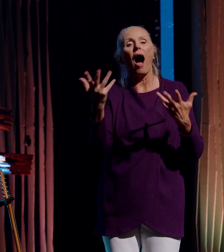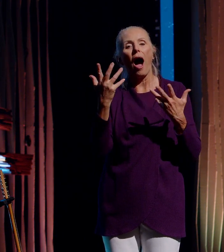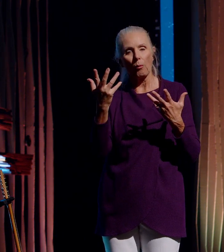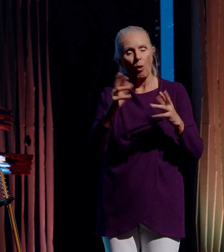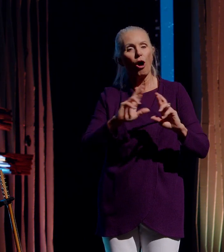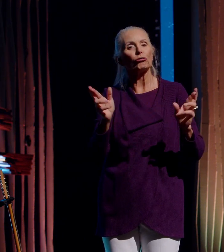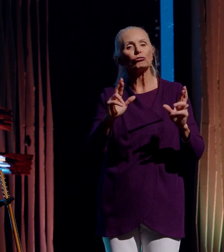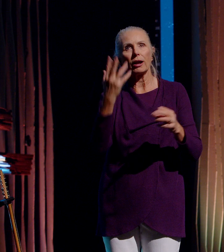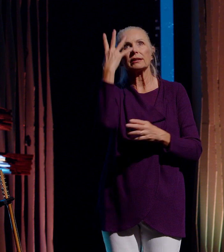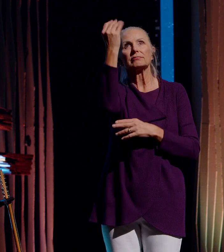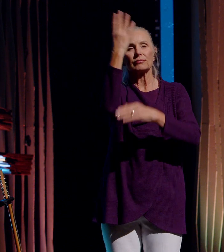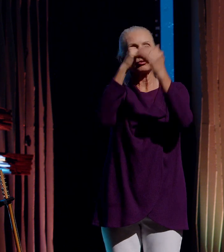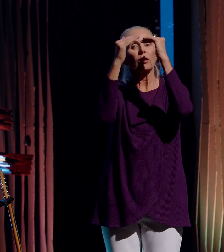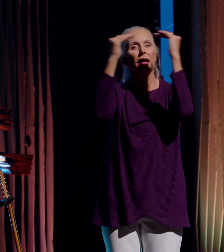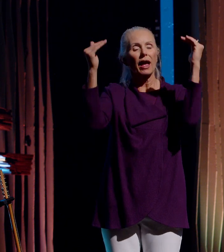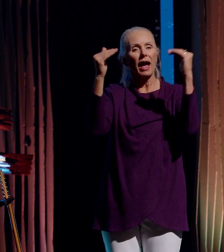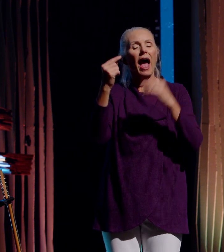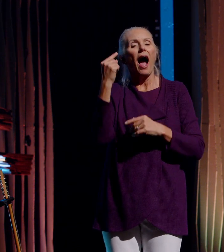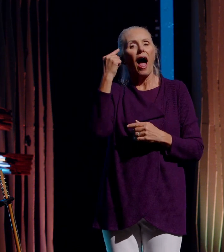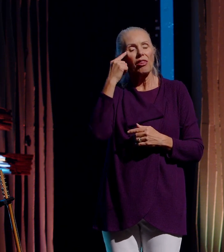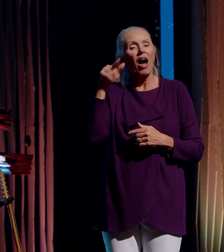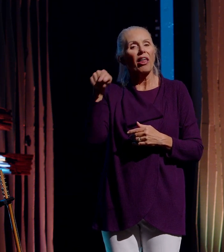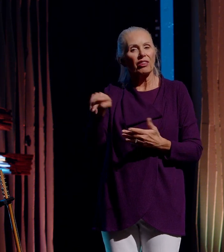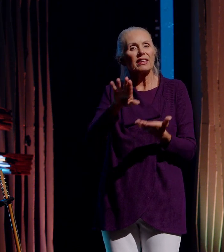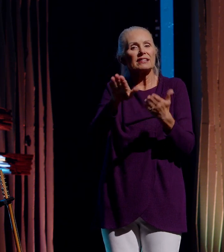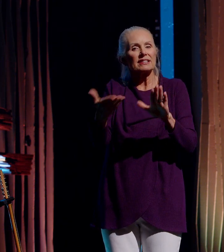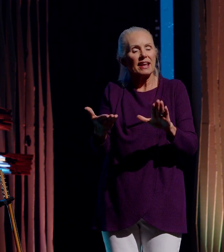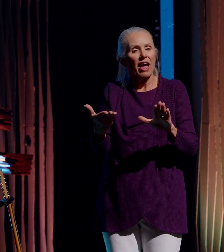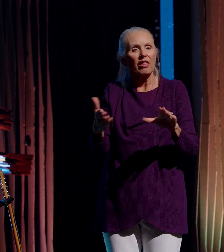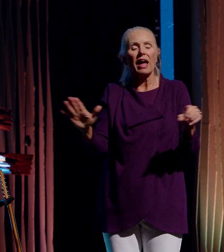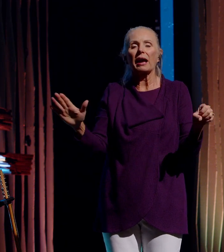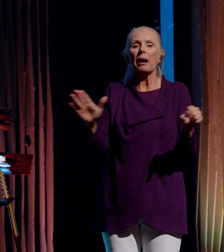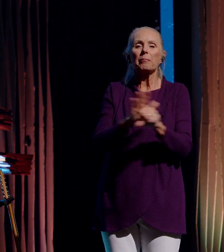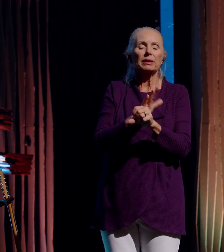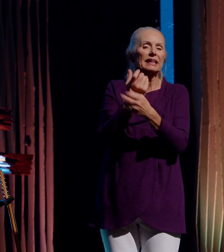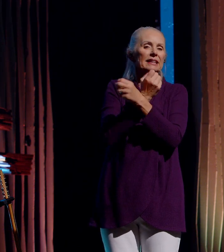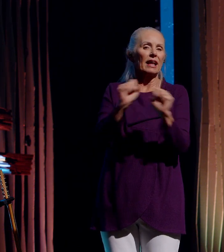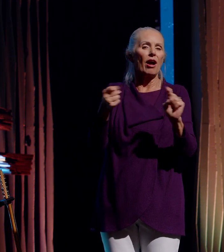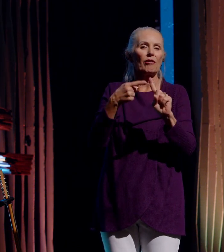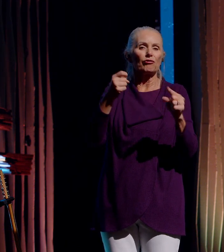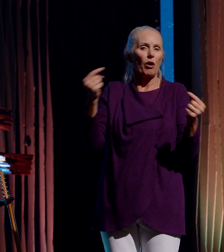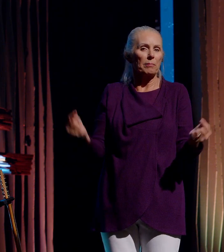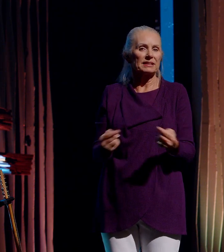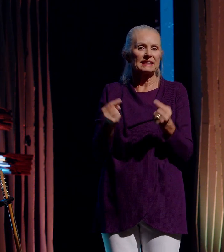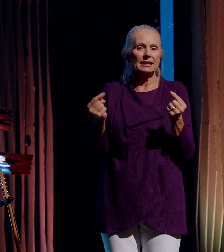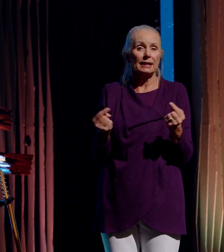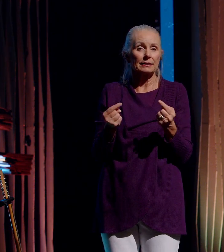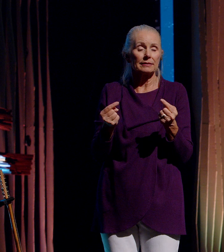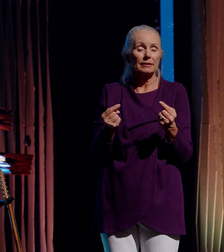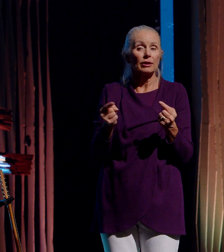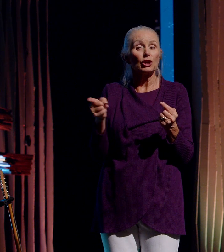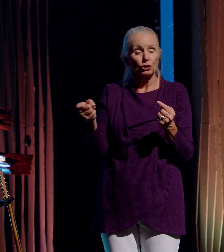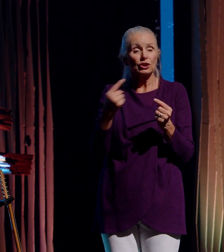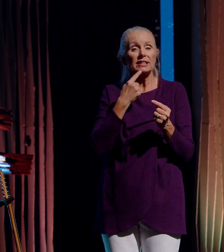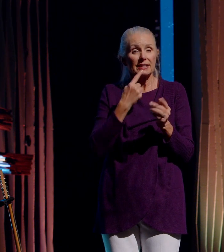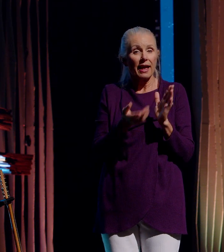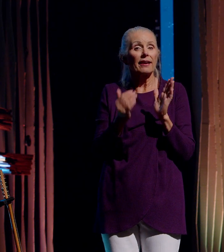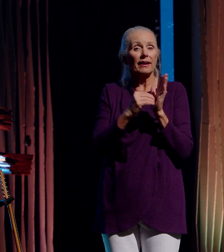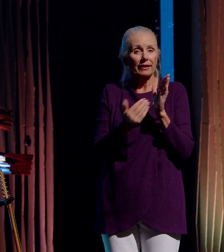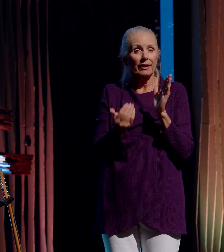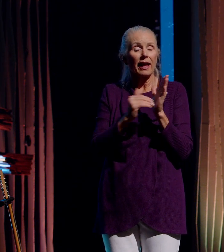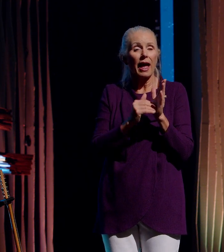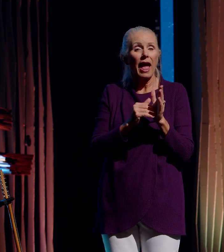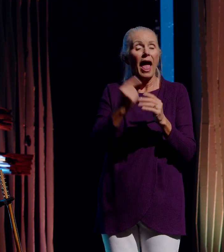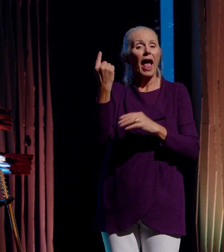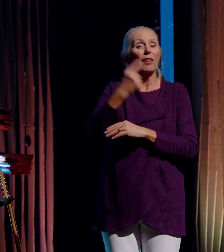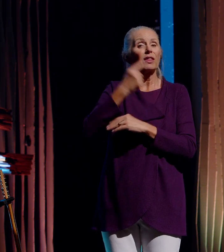death would be a complete deliverance from sin, she repeated many times with great delight. The day, I think, before her